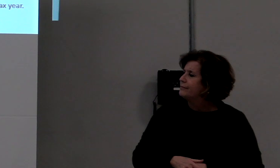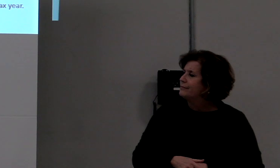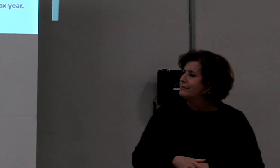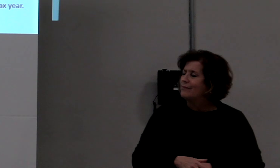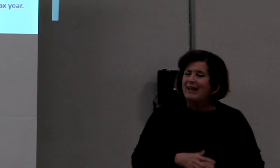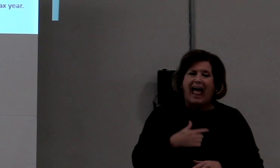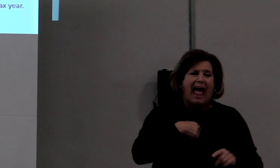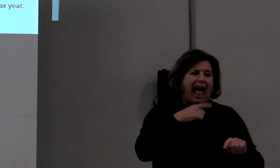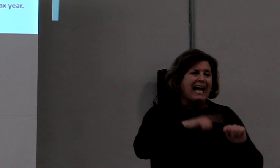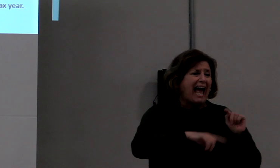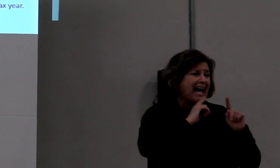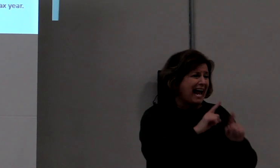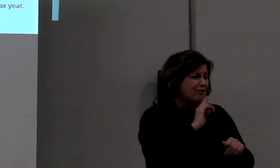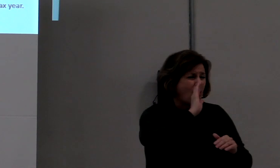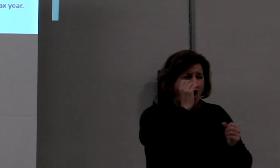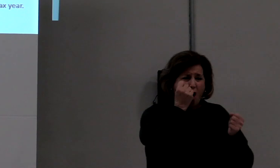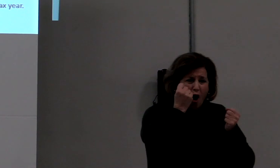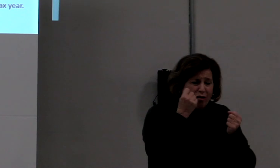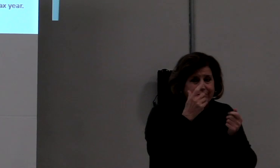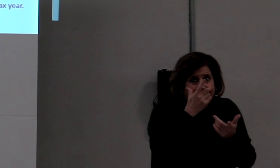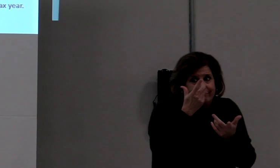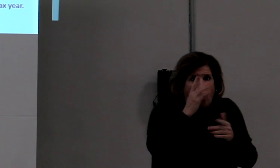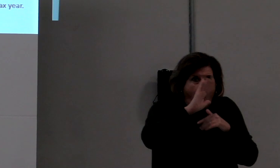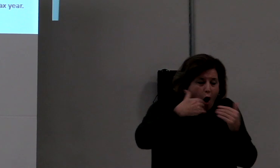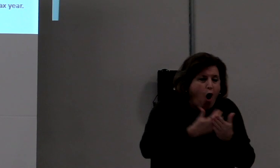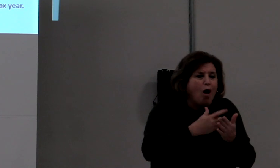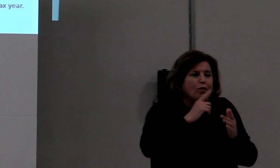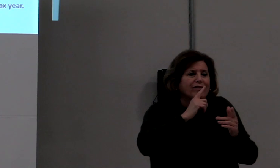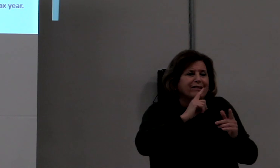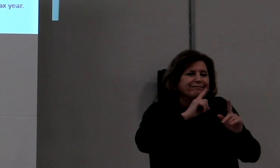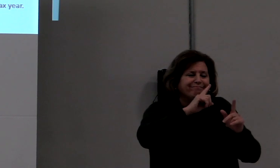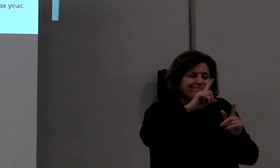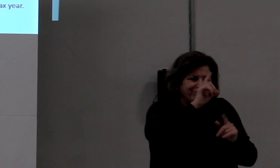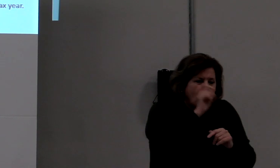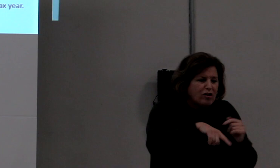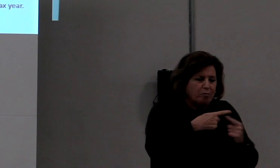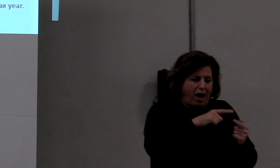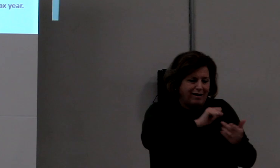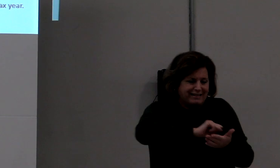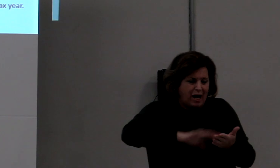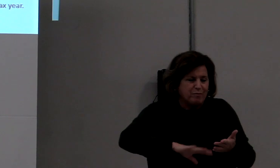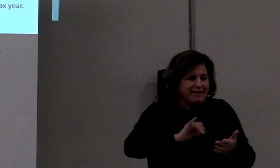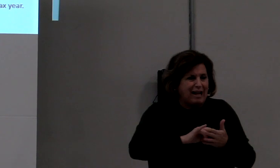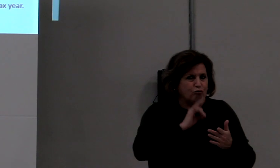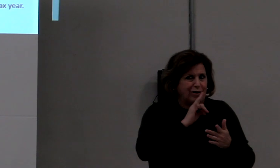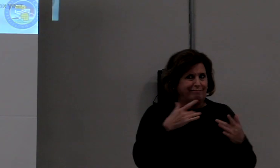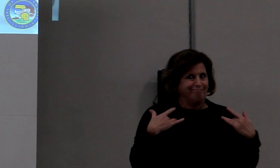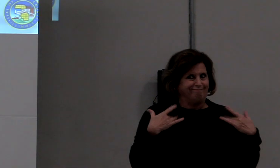can't answer a lot of questions about the exemptions. We just point you in the right direction because, again, this is out of our jurisdiction.